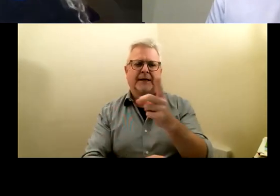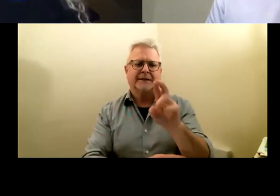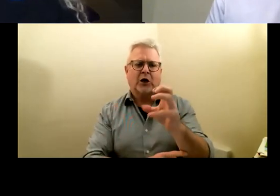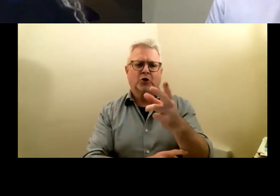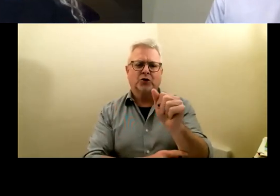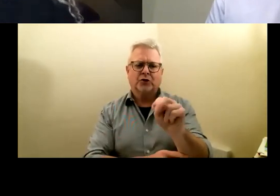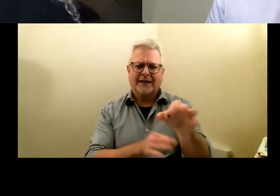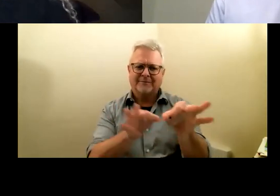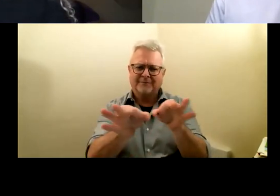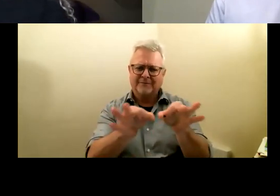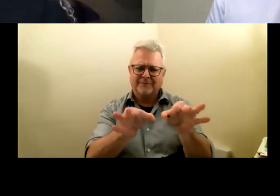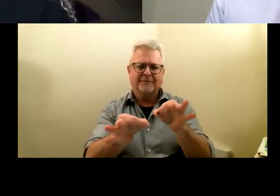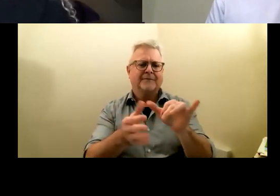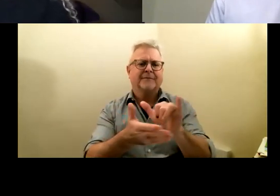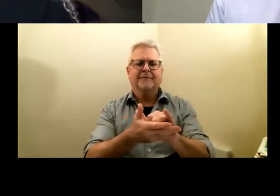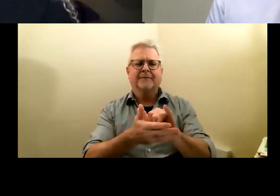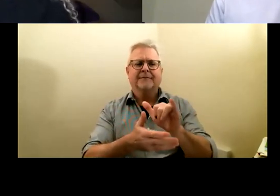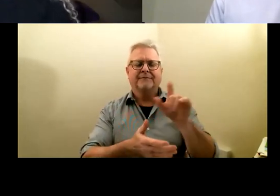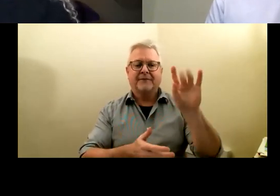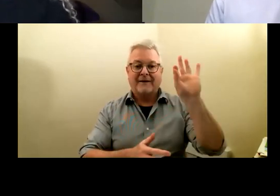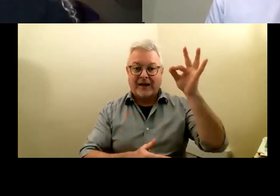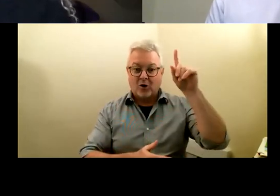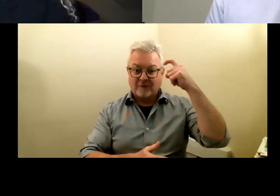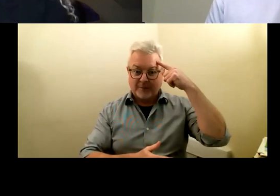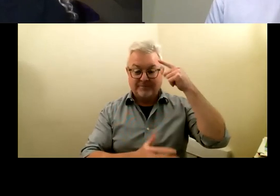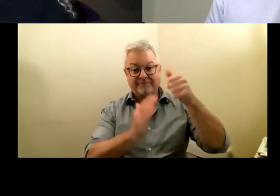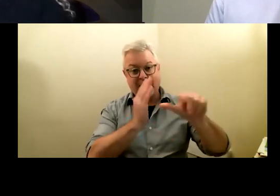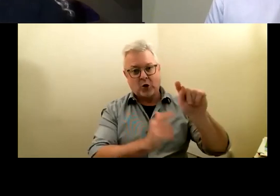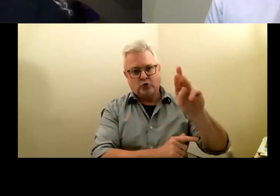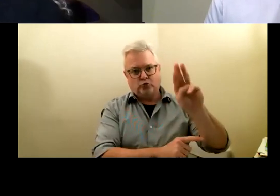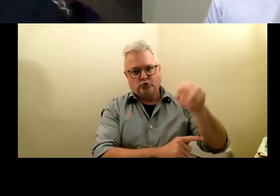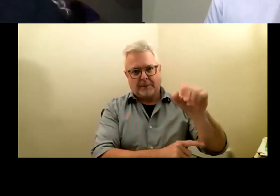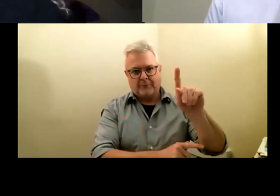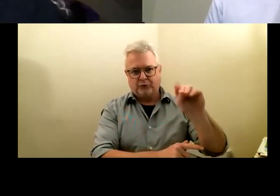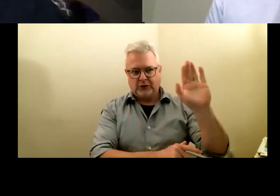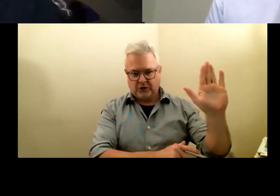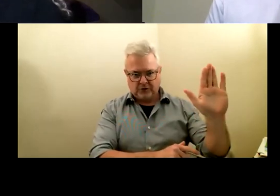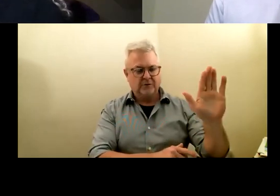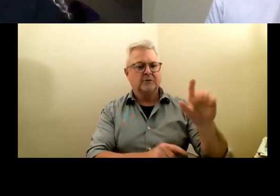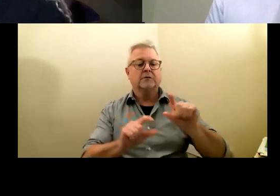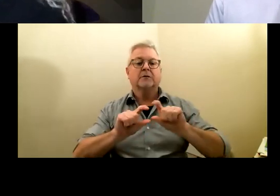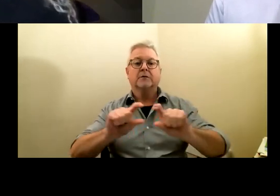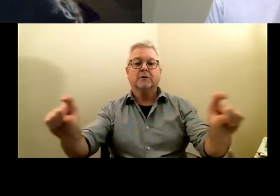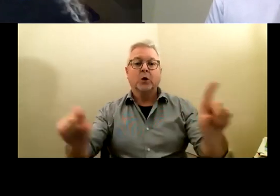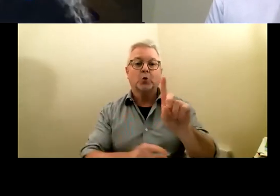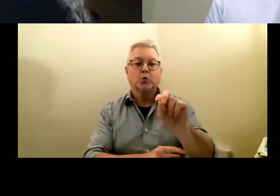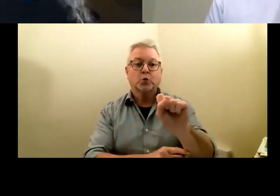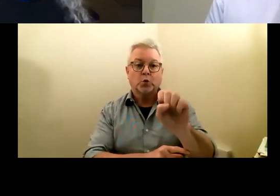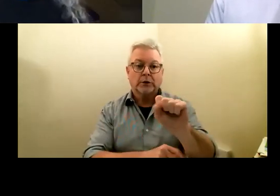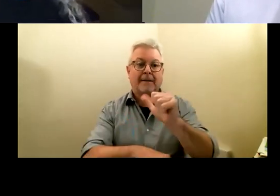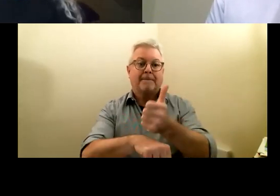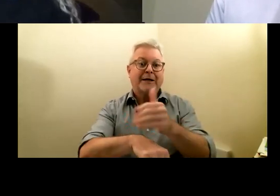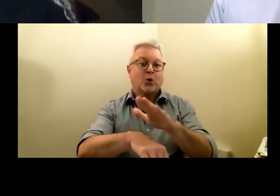not a good ratio. And the Department of Health did explain, especially under